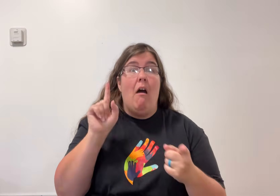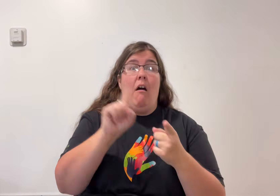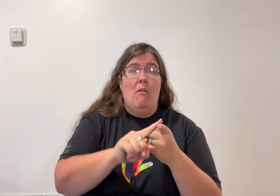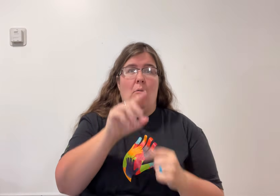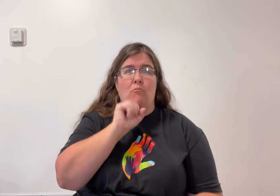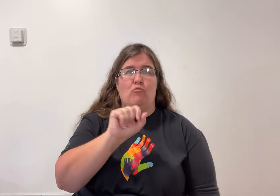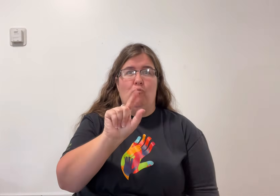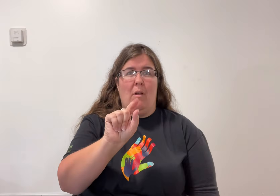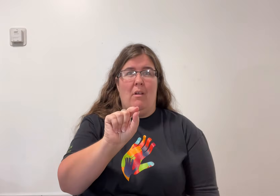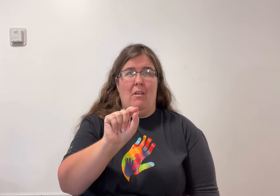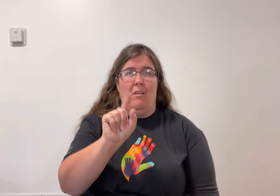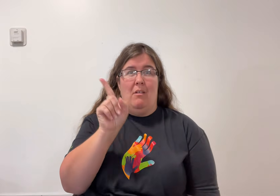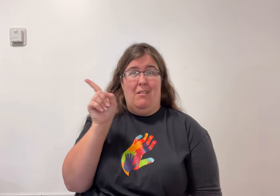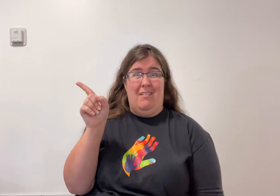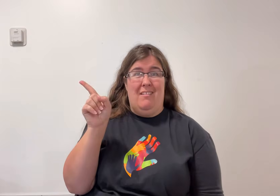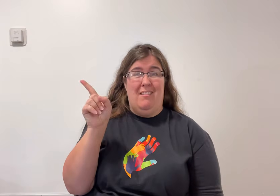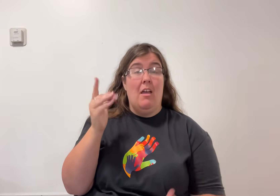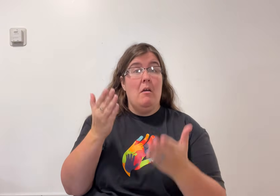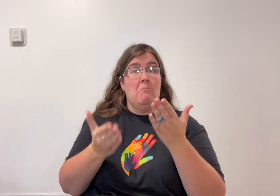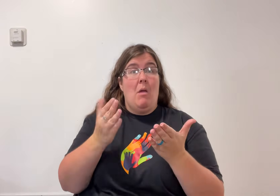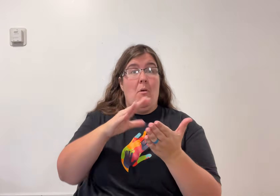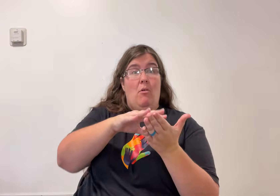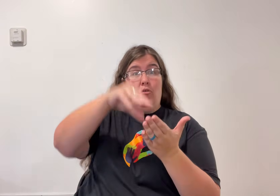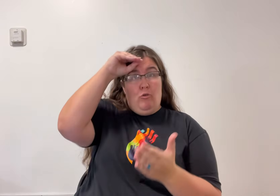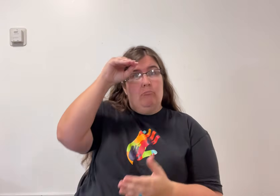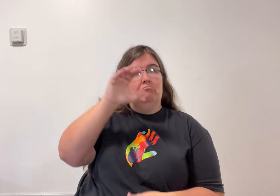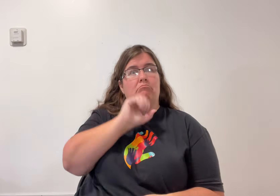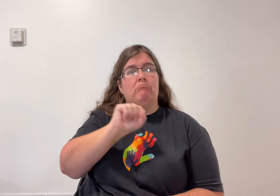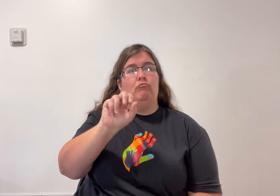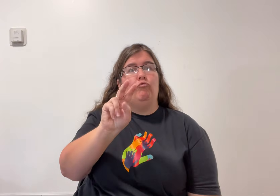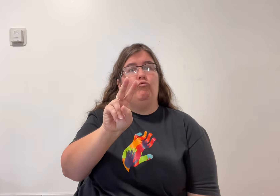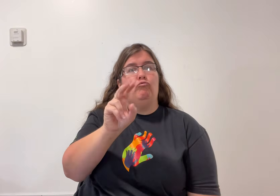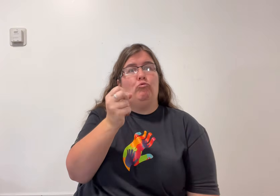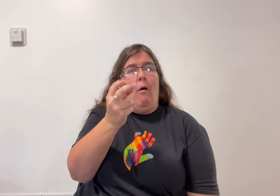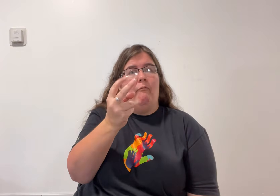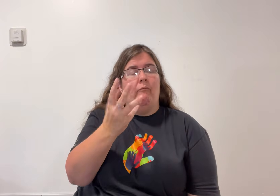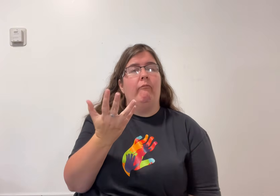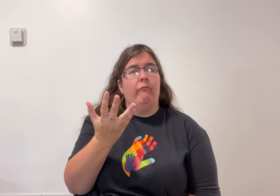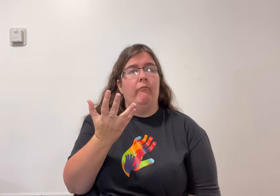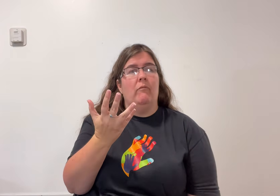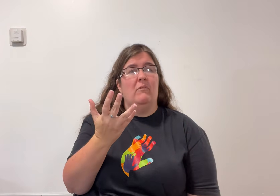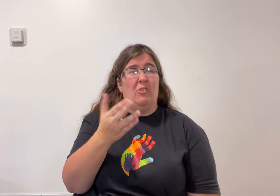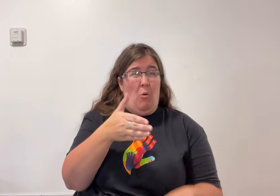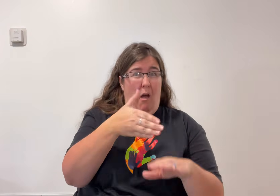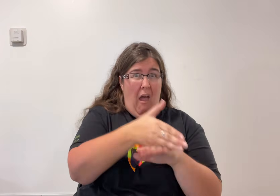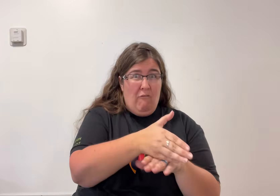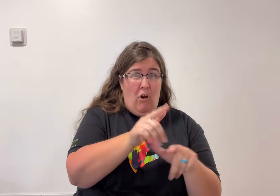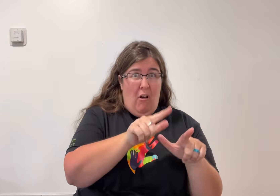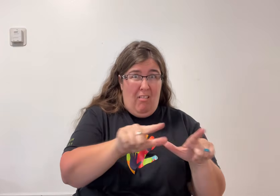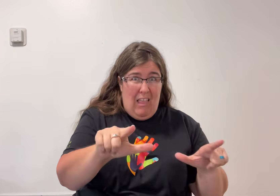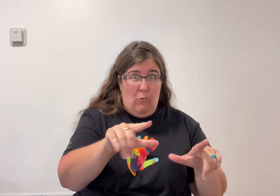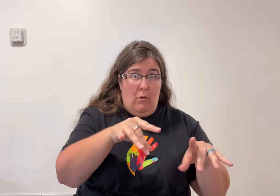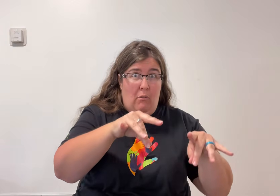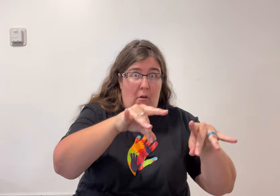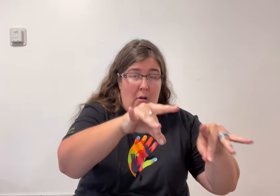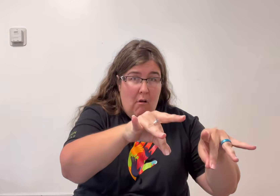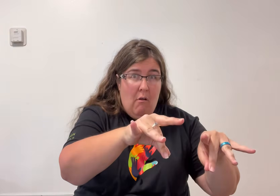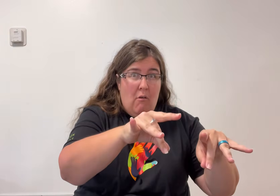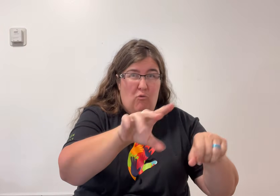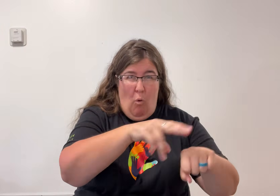deprivation all the way until the age of 20. The second maybe learned that at the age of 12. So past the point of natural